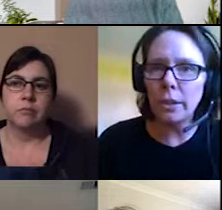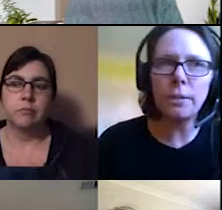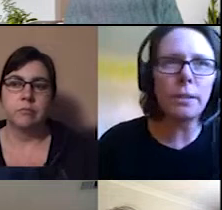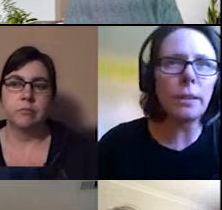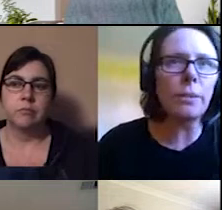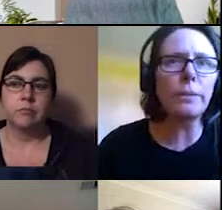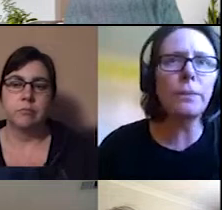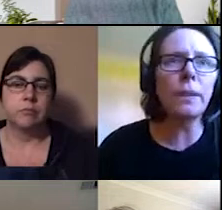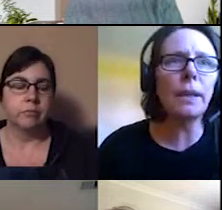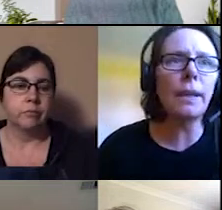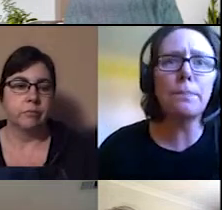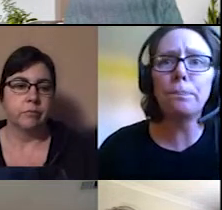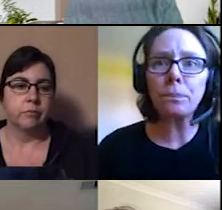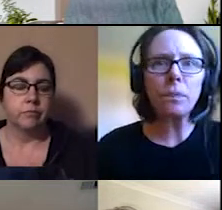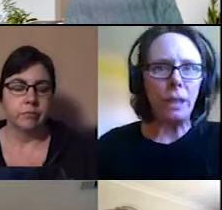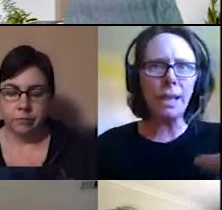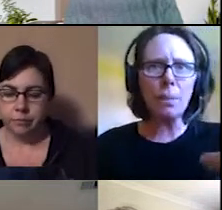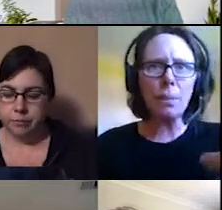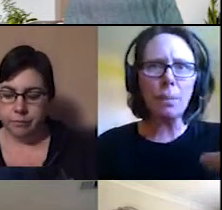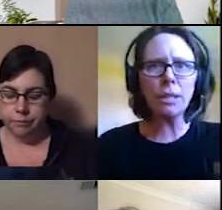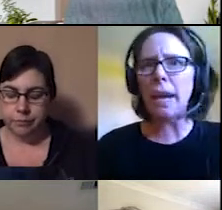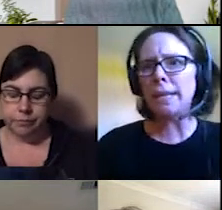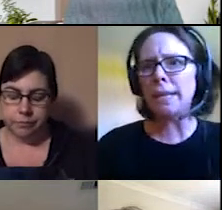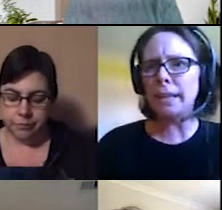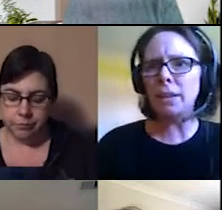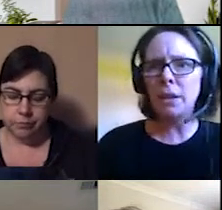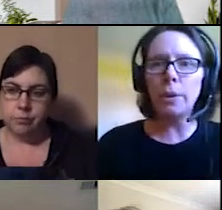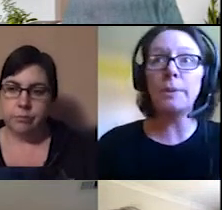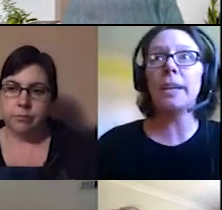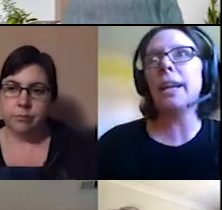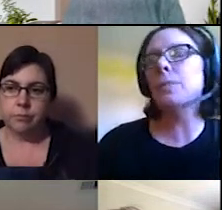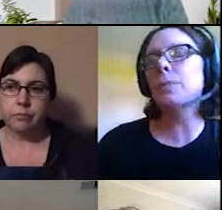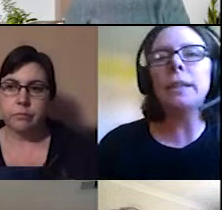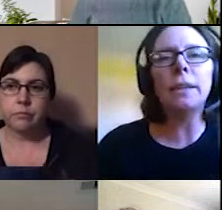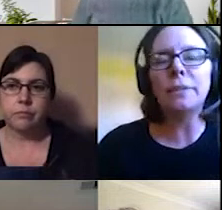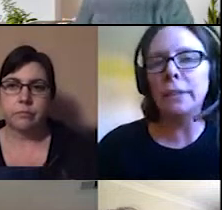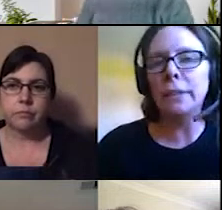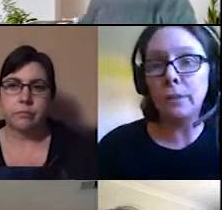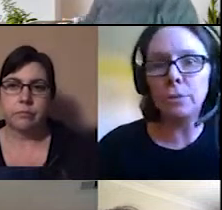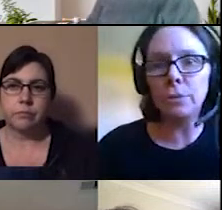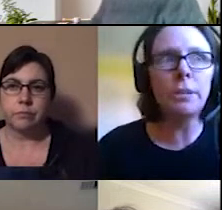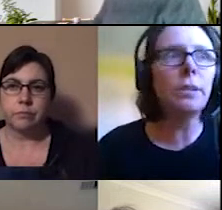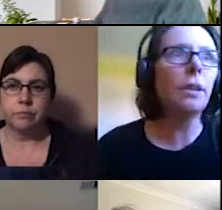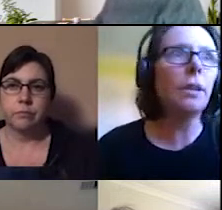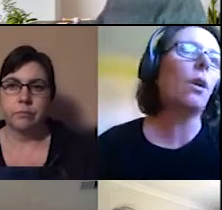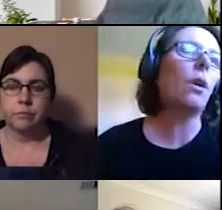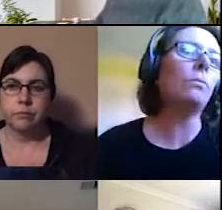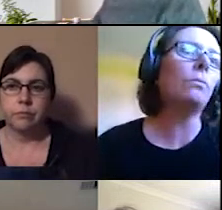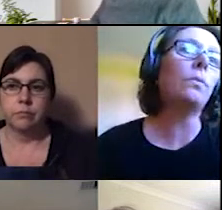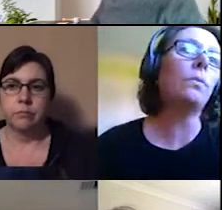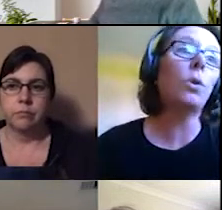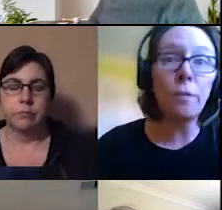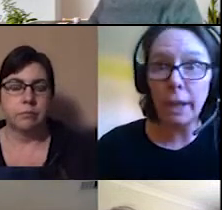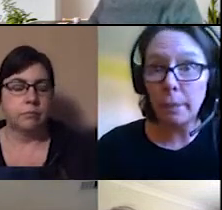and across situations as well. And the Practical AAC website has some really lovely resources